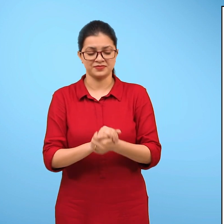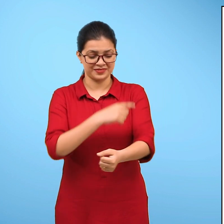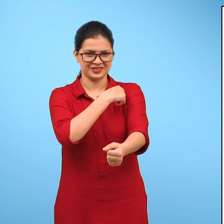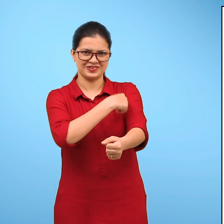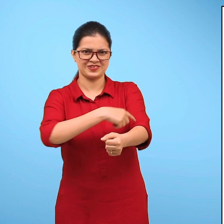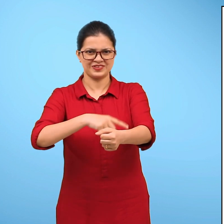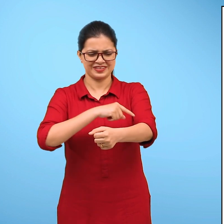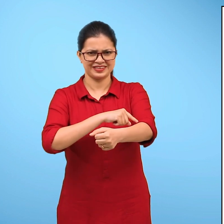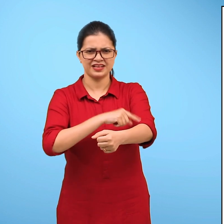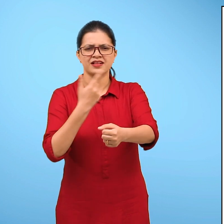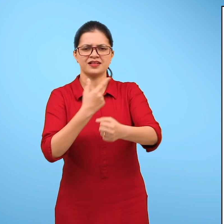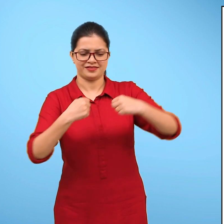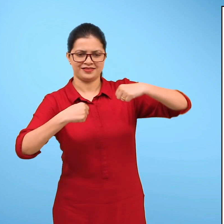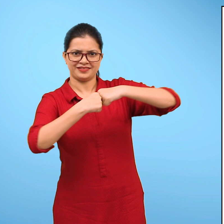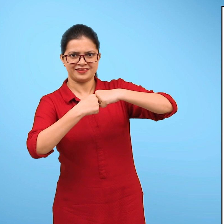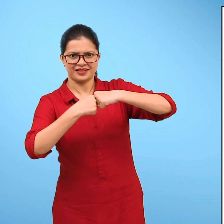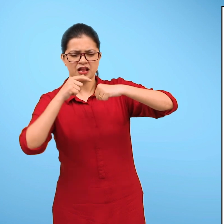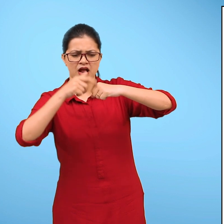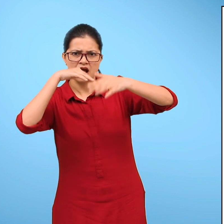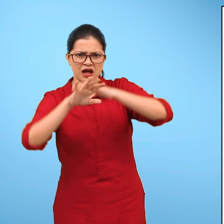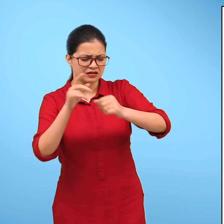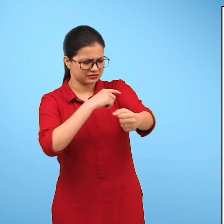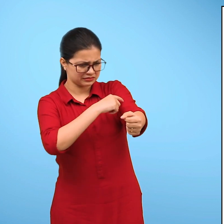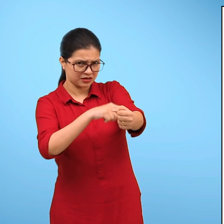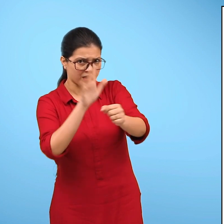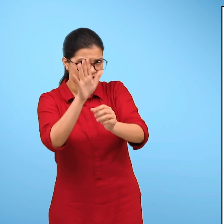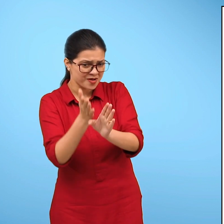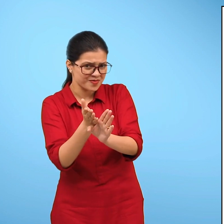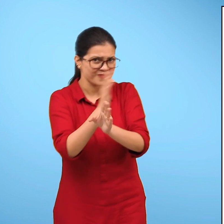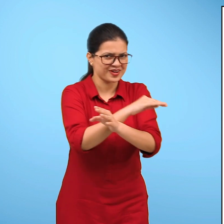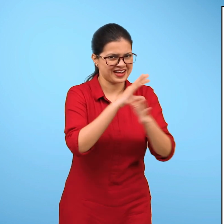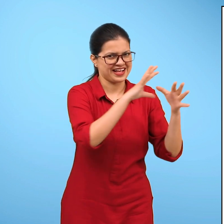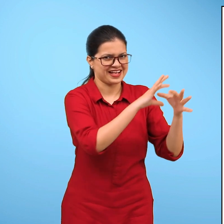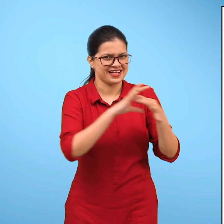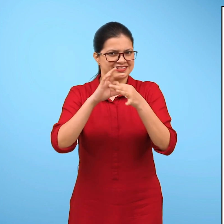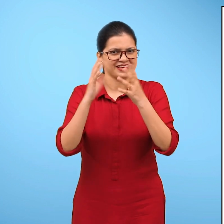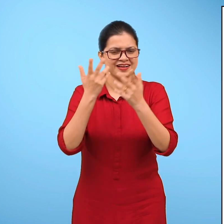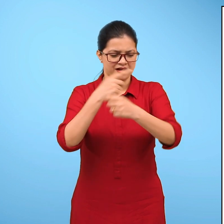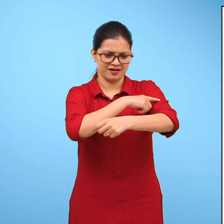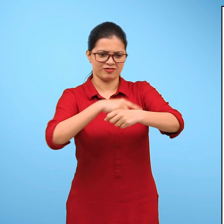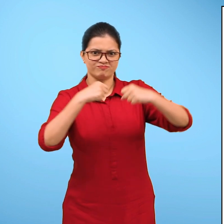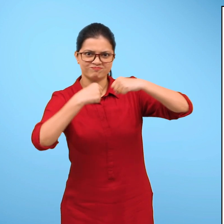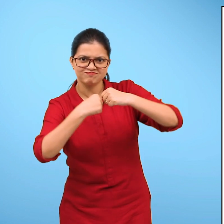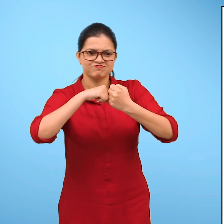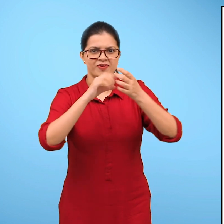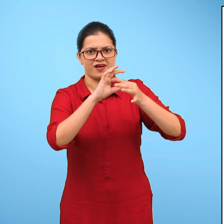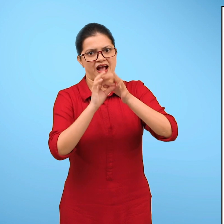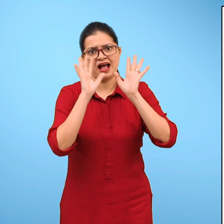it would be possible for us to move in any way at all? What exactly is joined together at